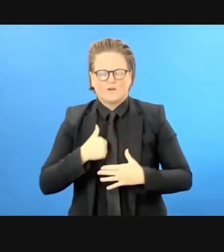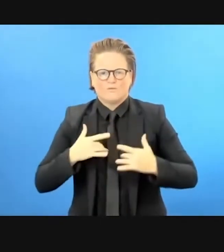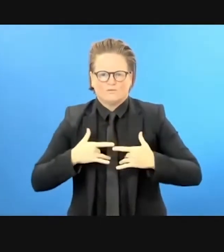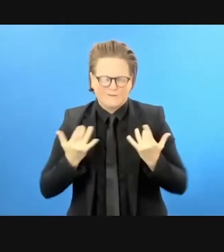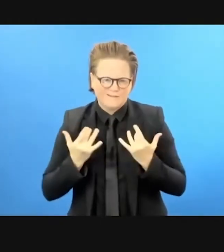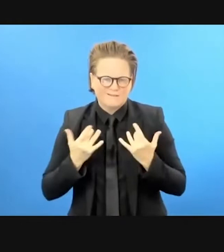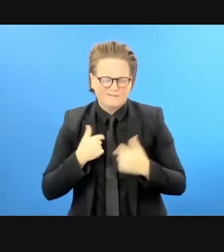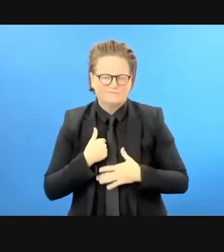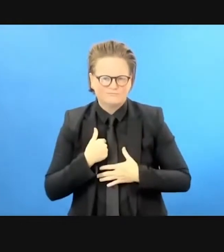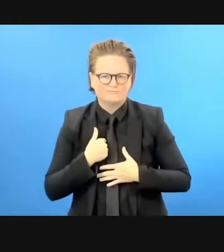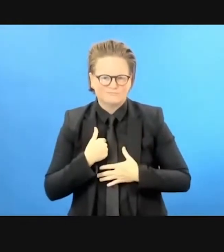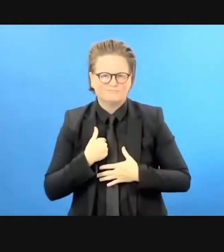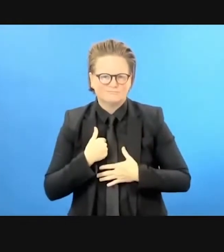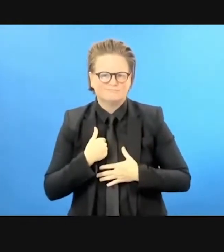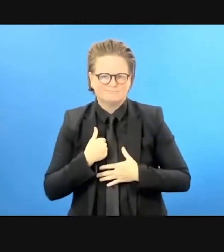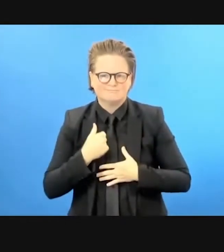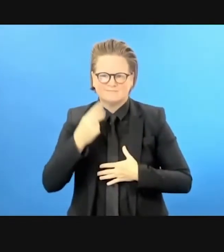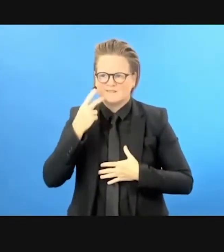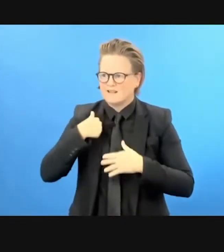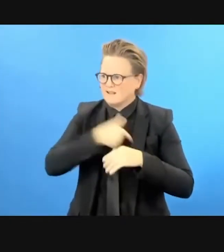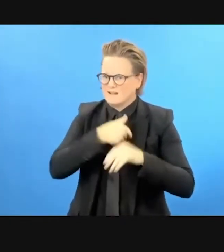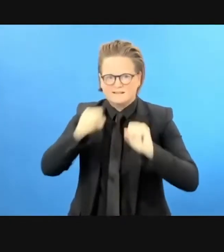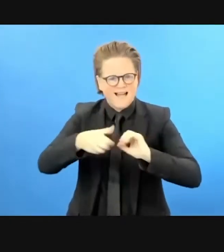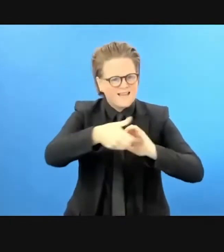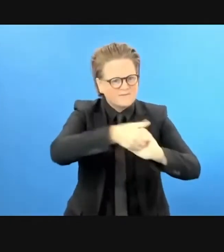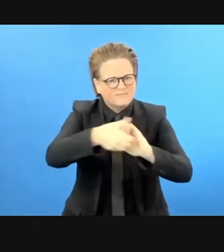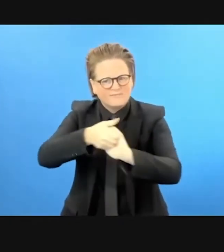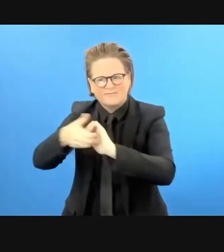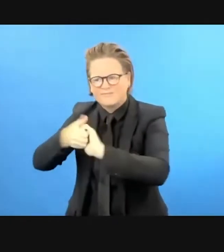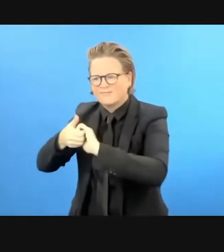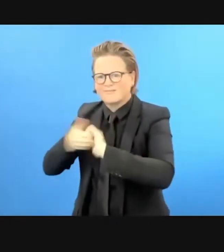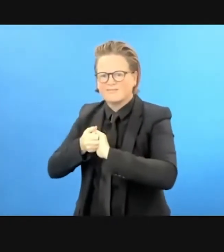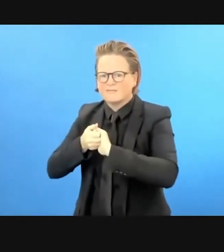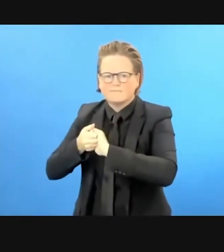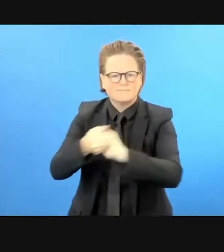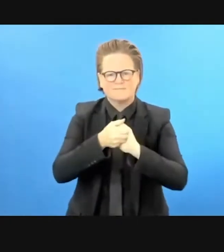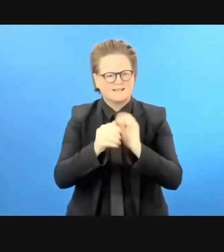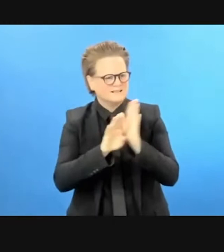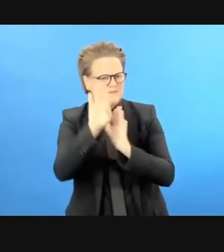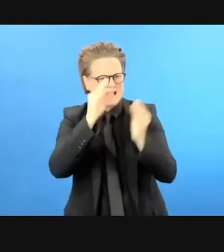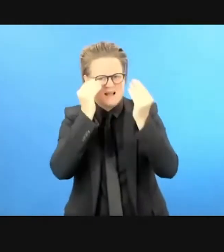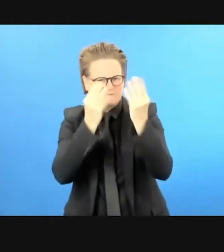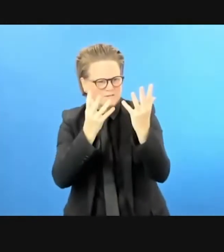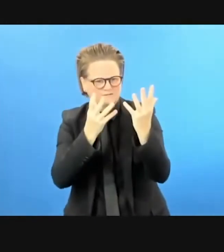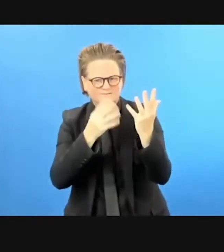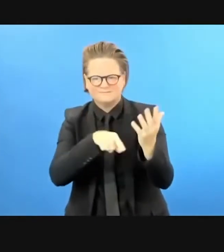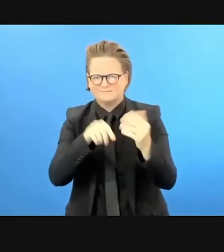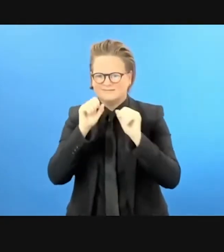to work together so closely to make the vaccination experience